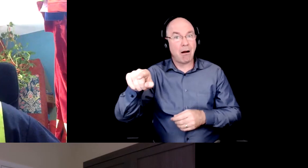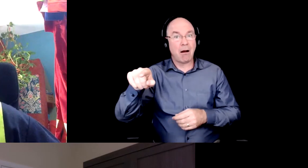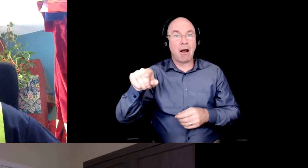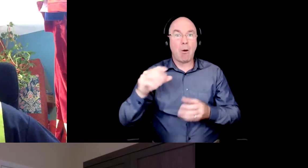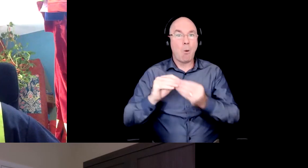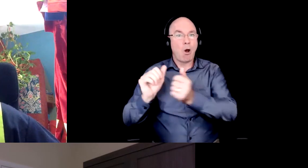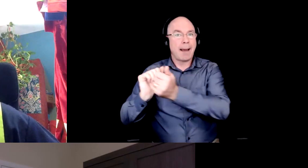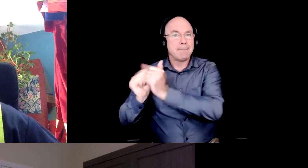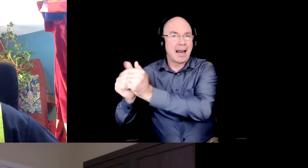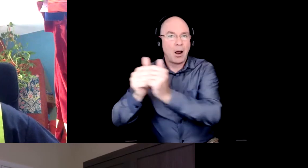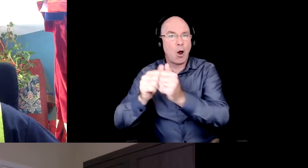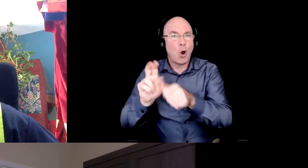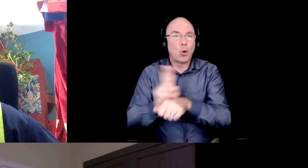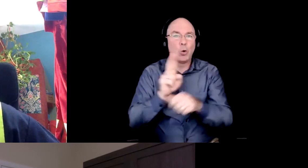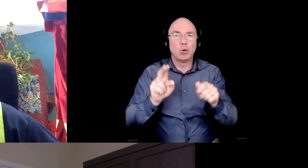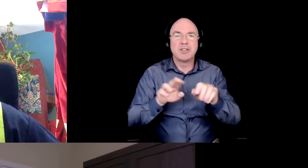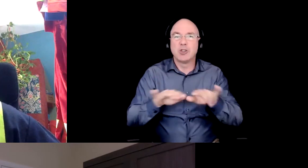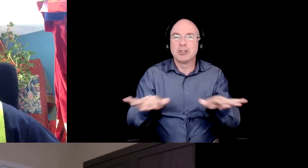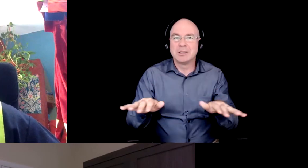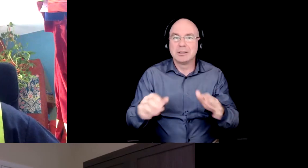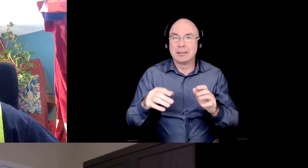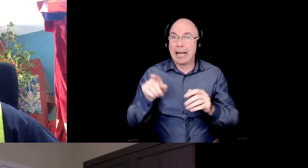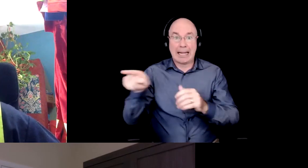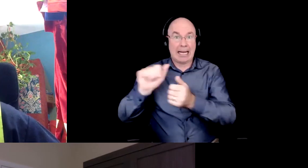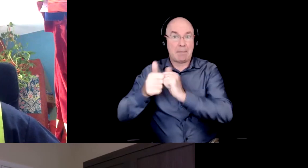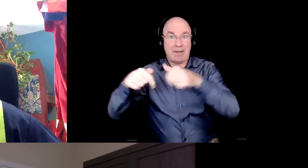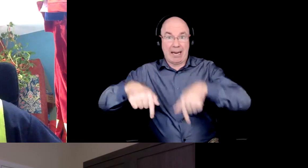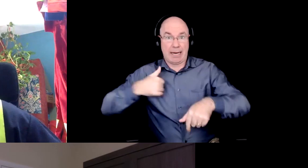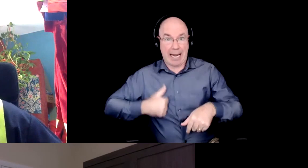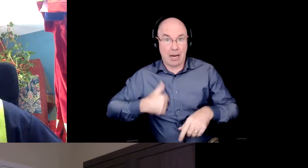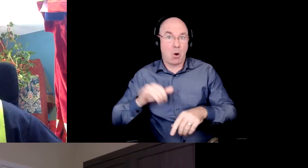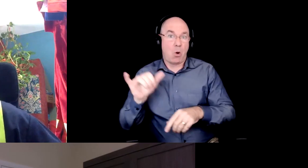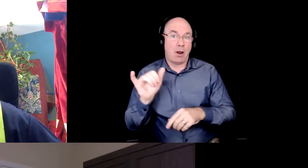competitive, both here at home and potentially